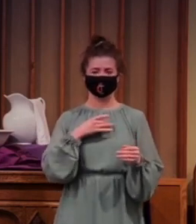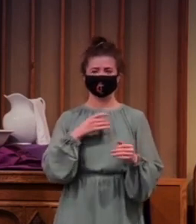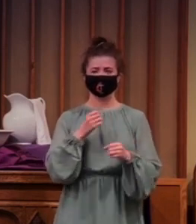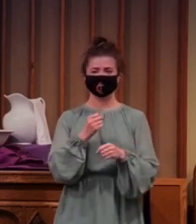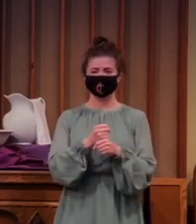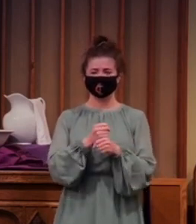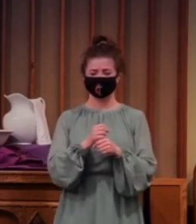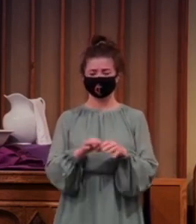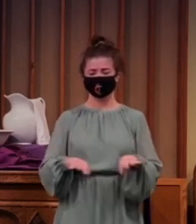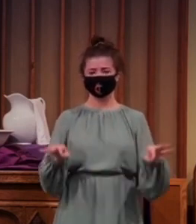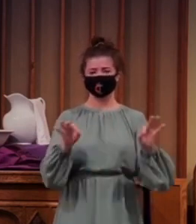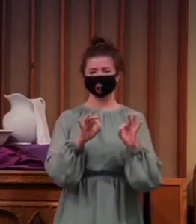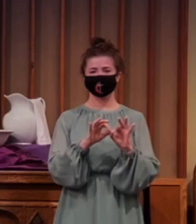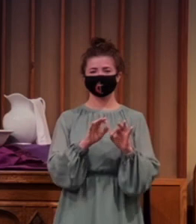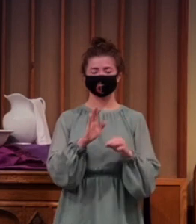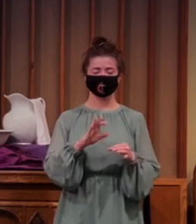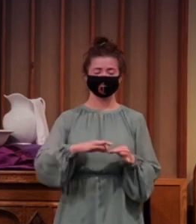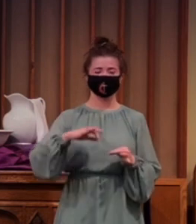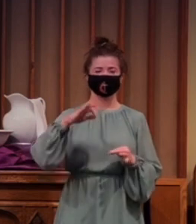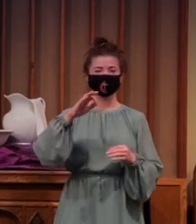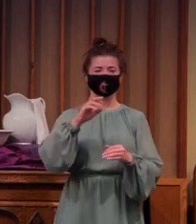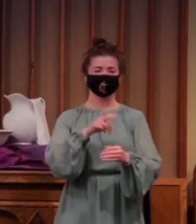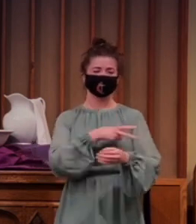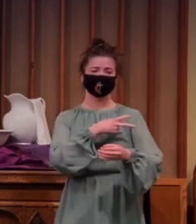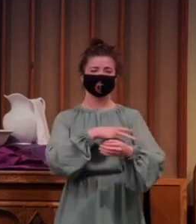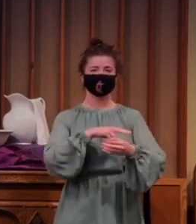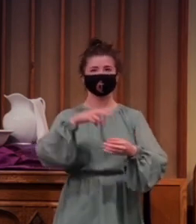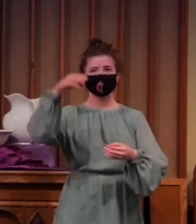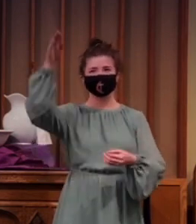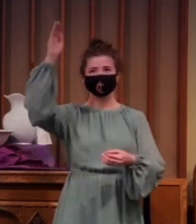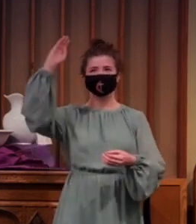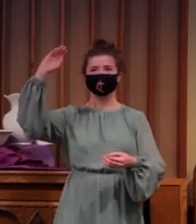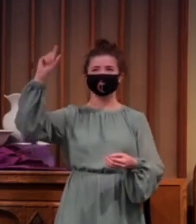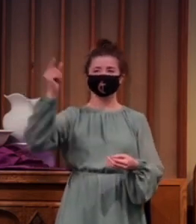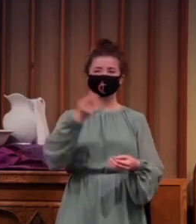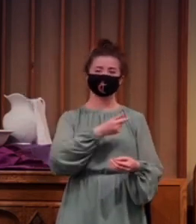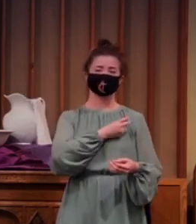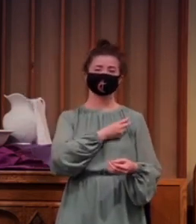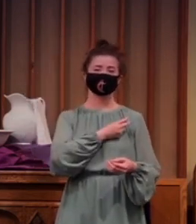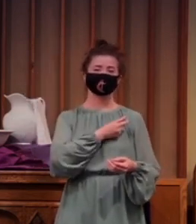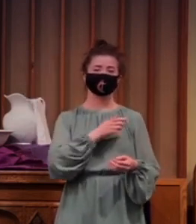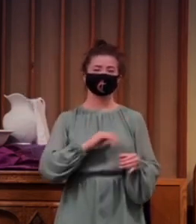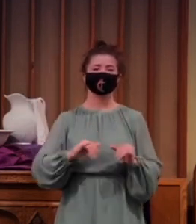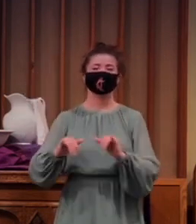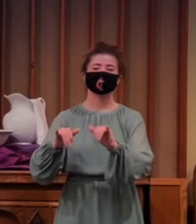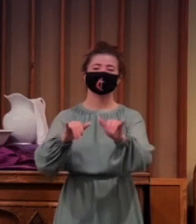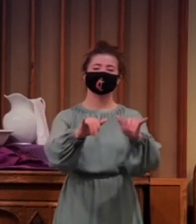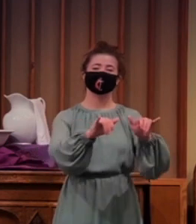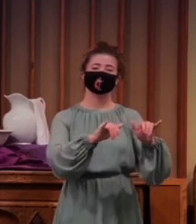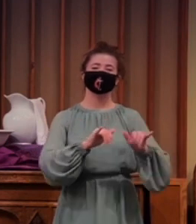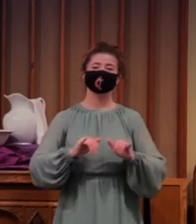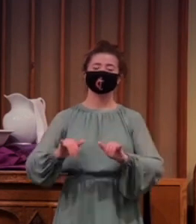may your soul dance in God's grace. And may this be your rhythm again and